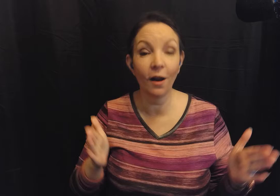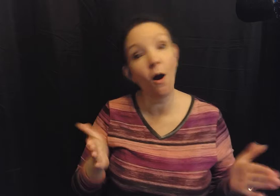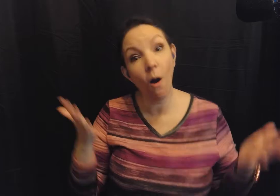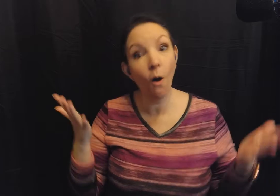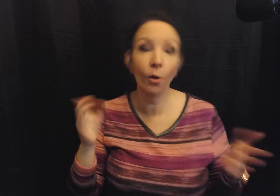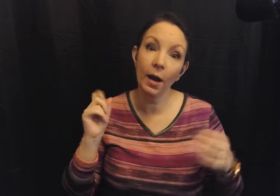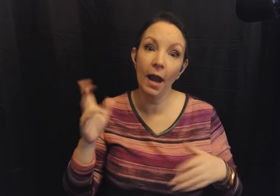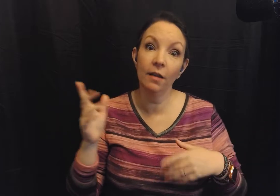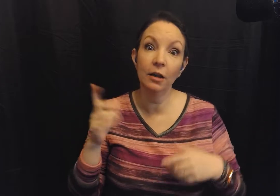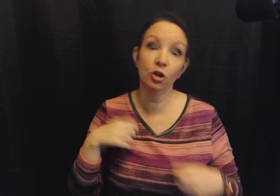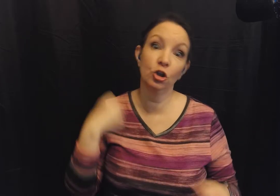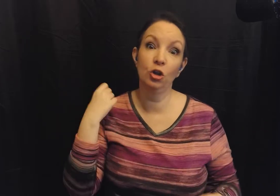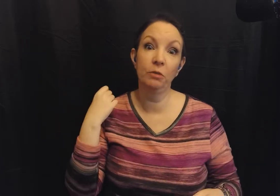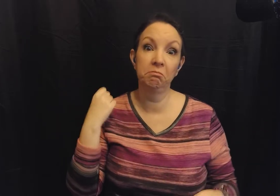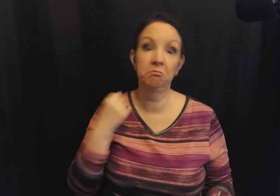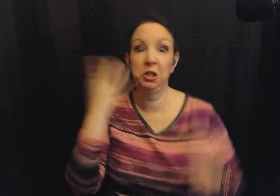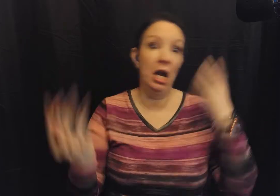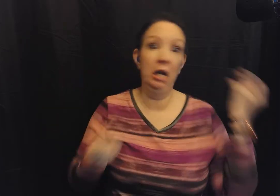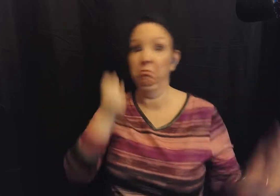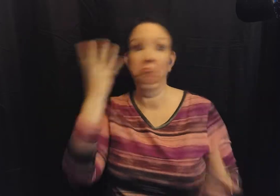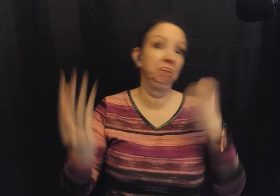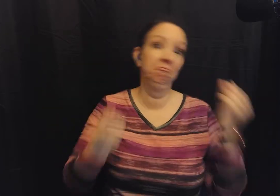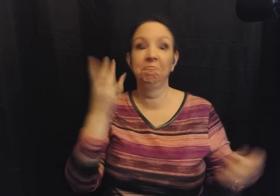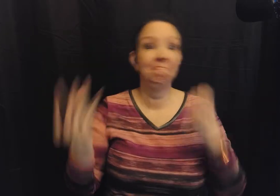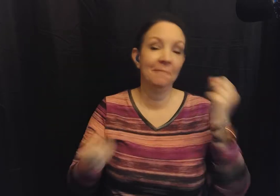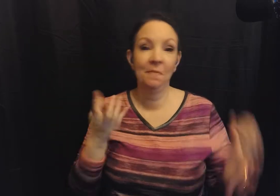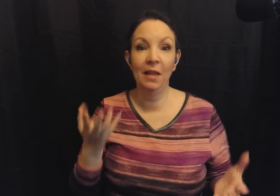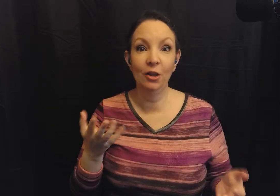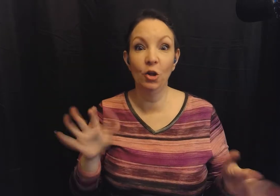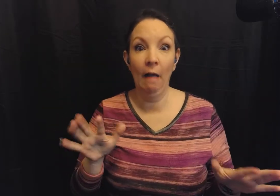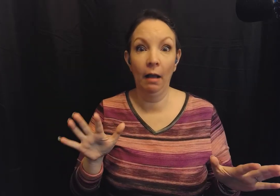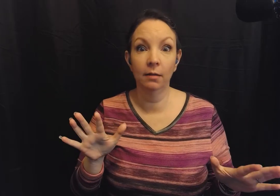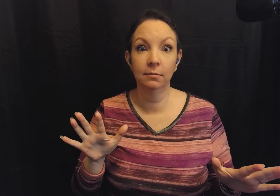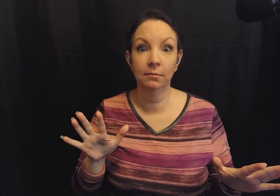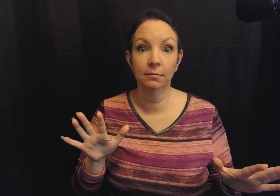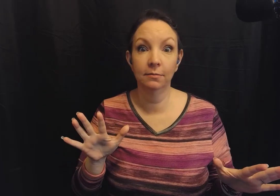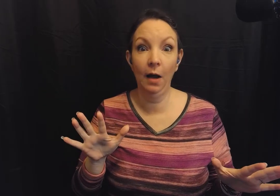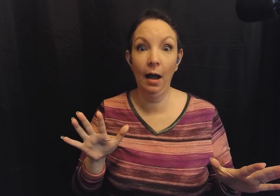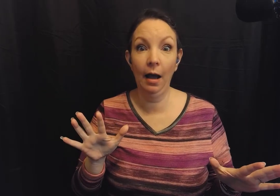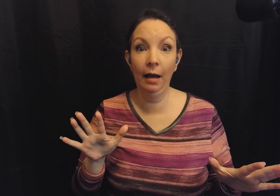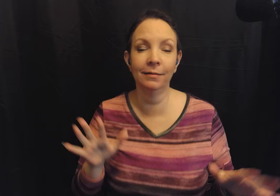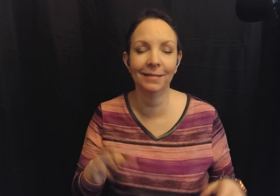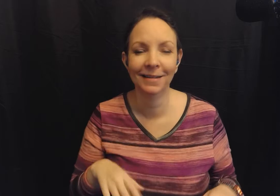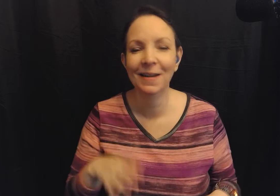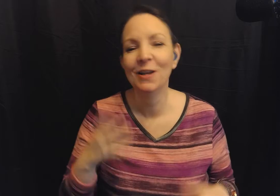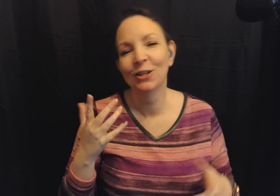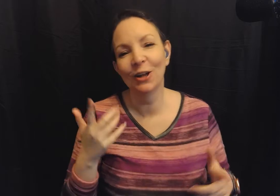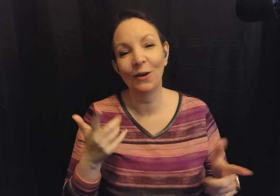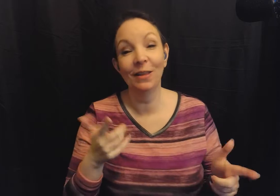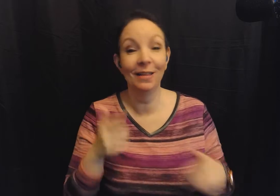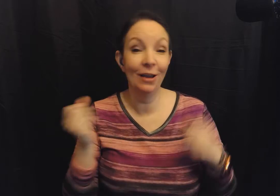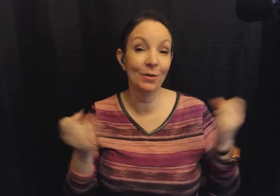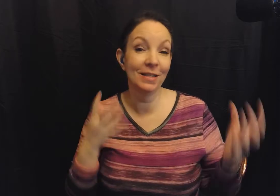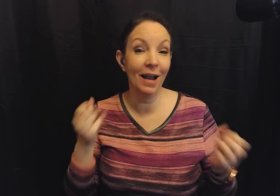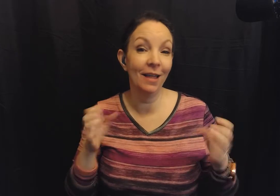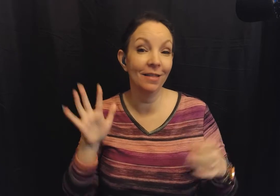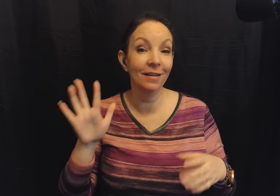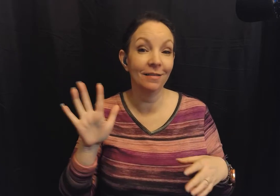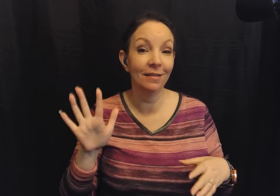oh, okay, they just start signing, and you're like, ah! So they will sign their